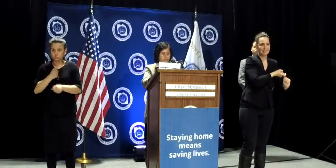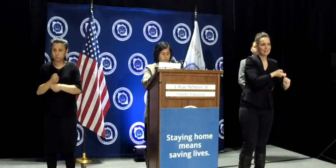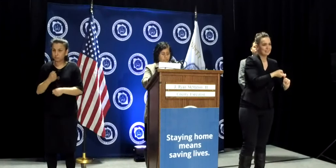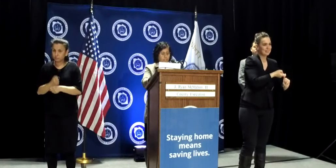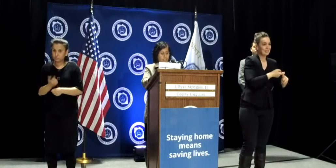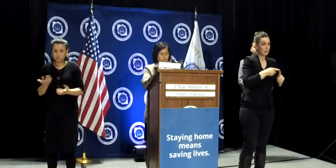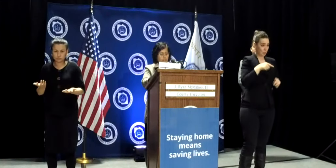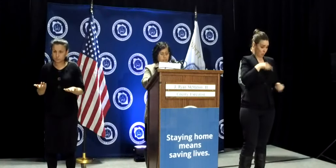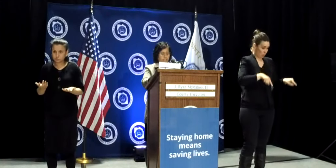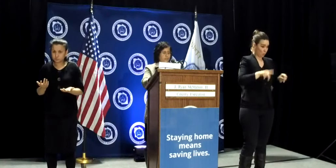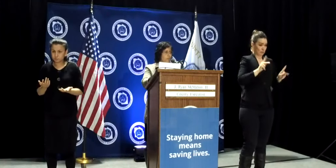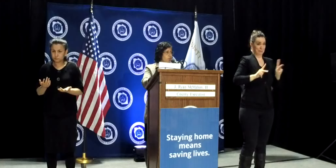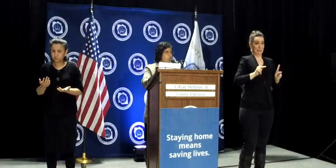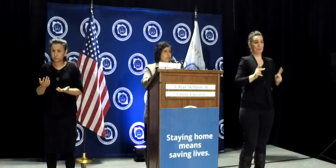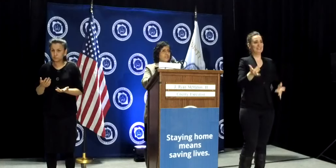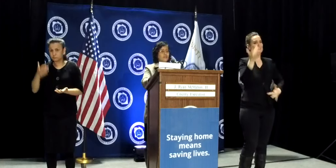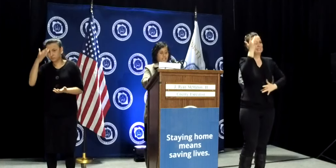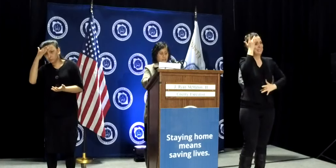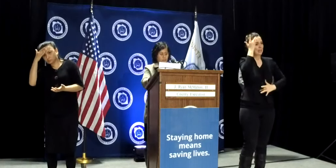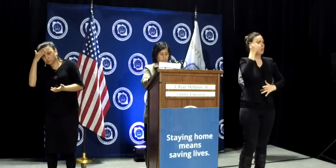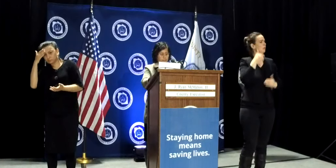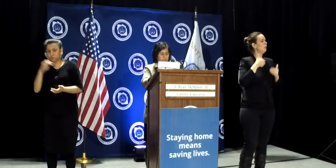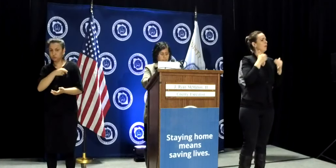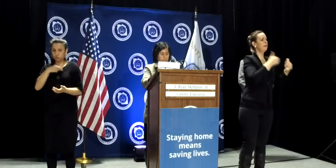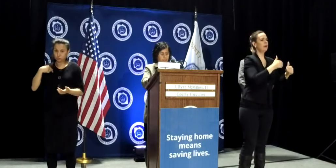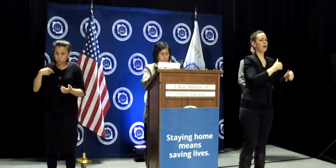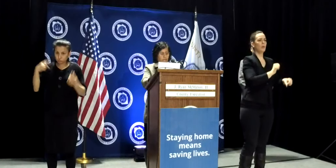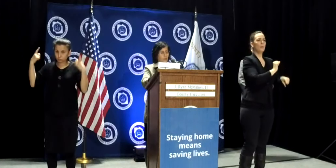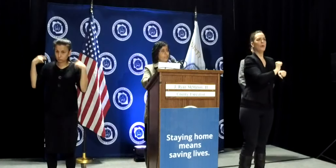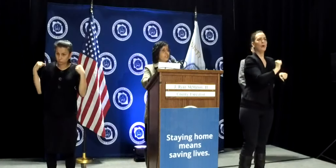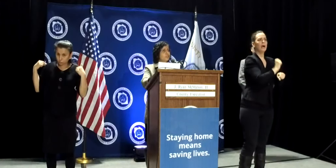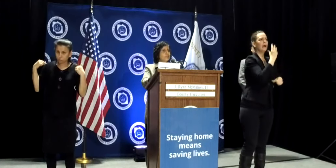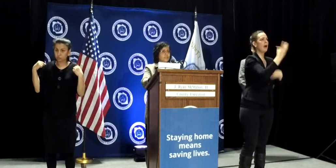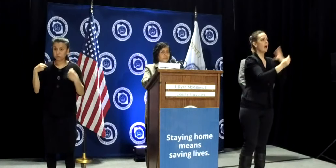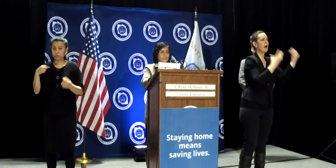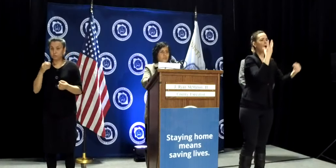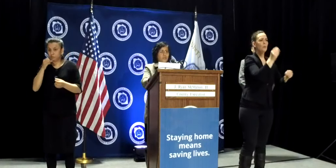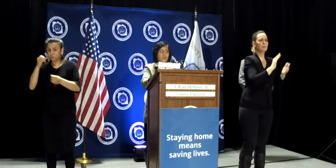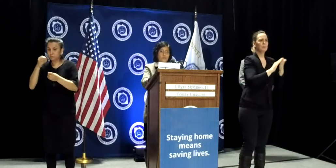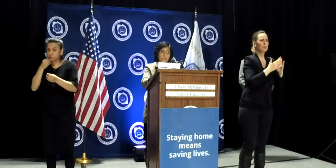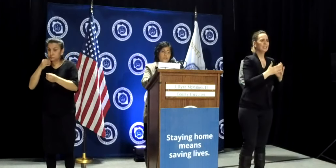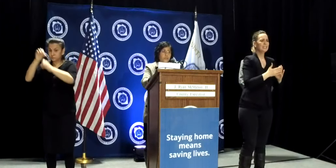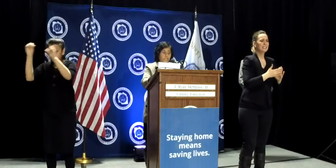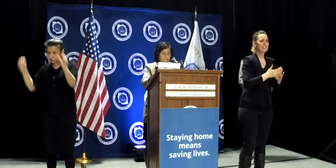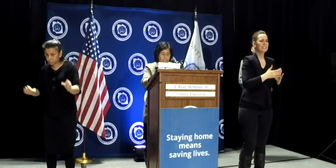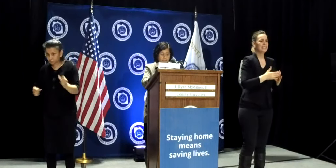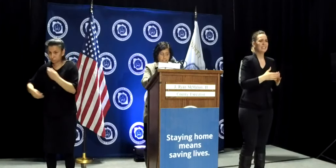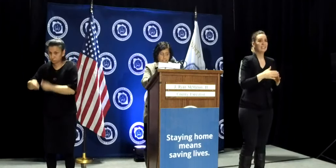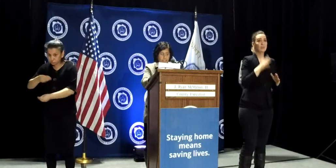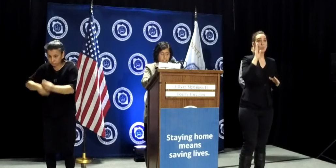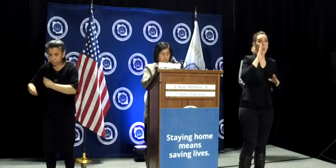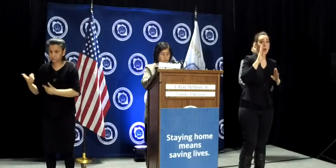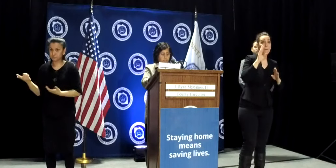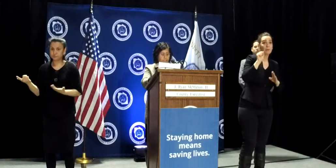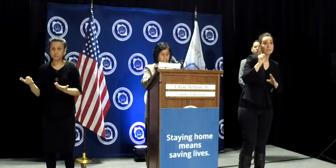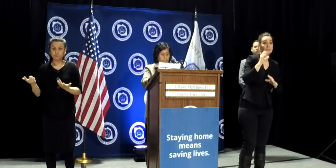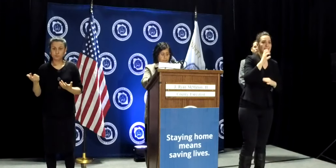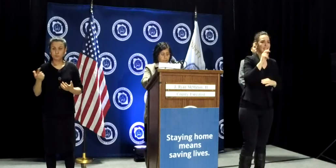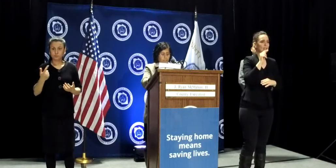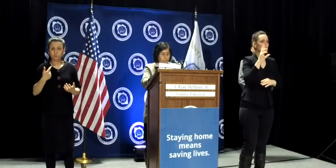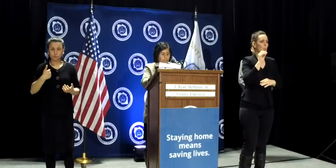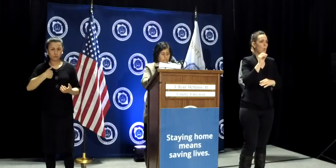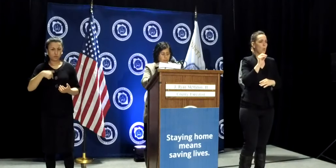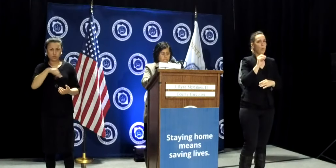grocery stores, laundromats, food workers, and many more. How are they doing? We give you data every day, hospital